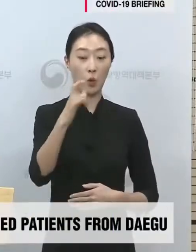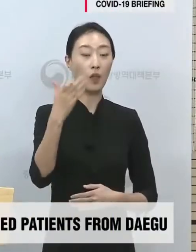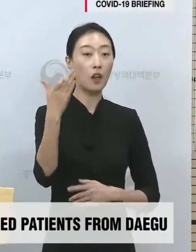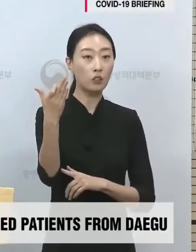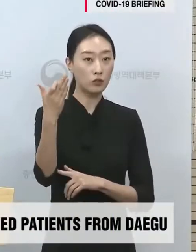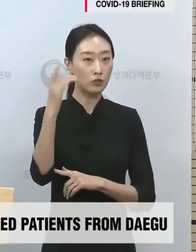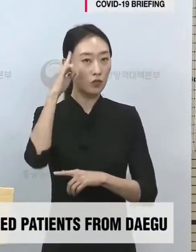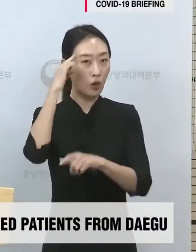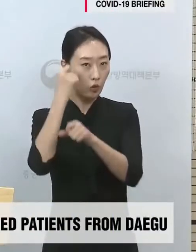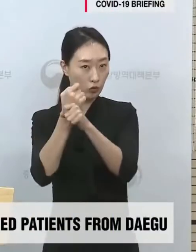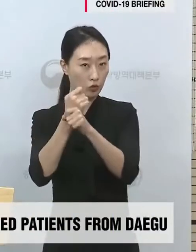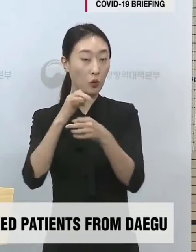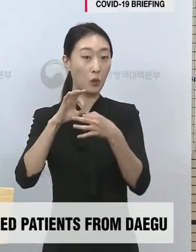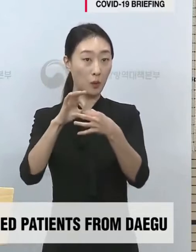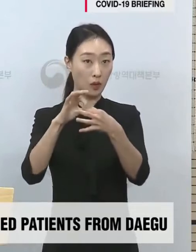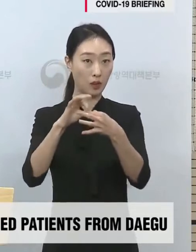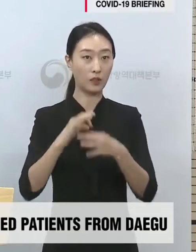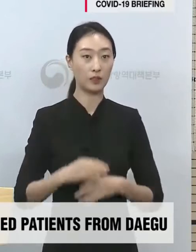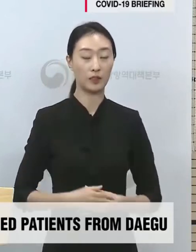relation to